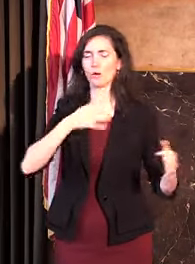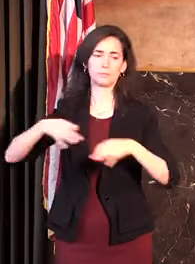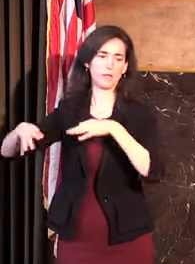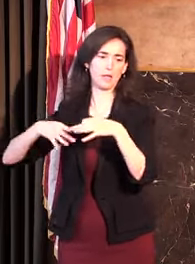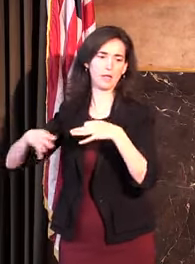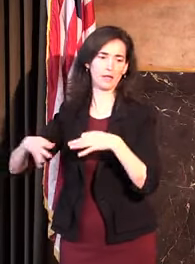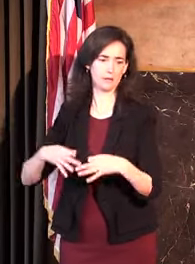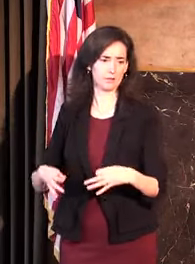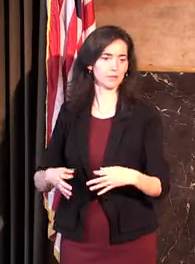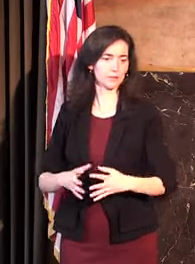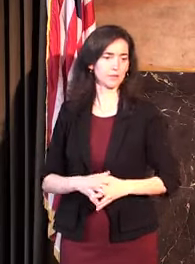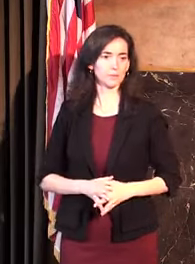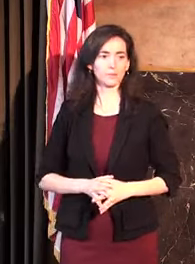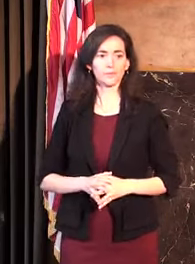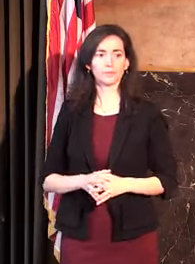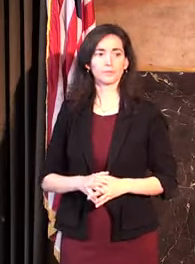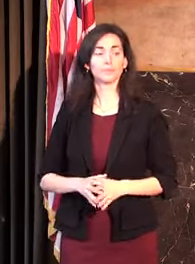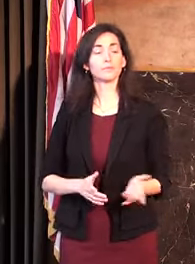that stopping.